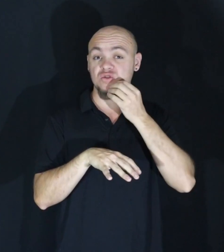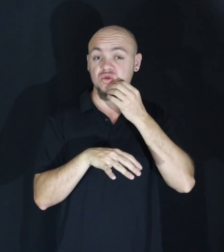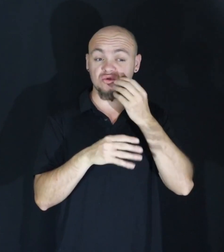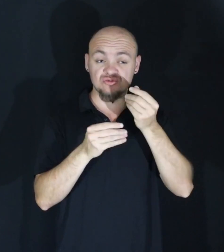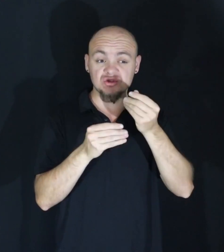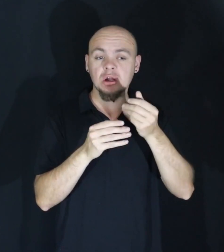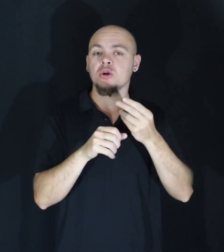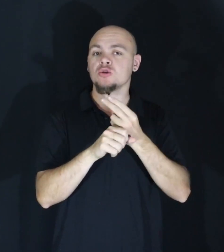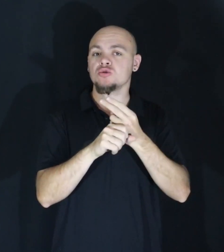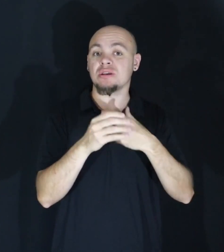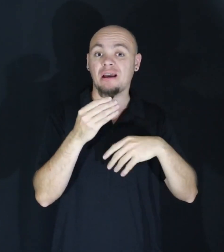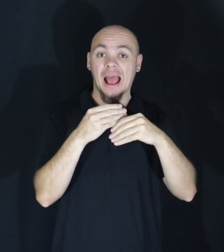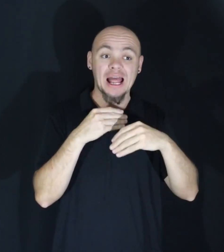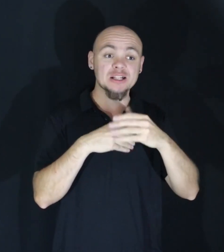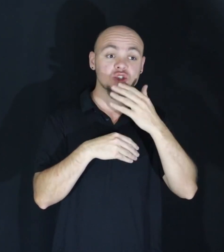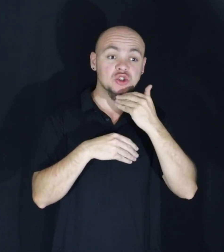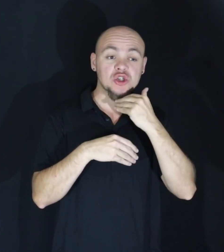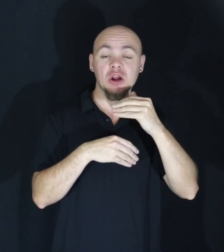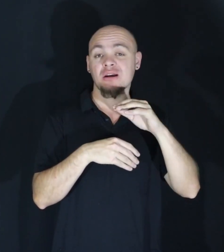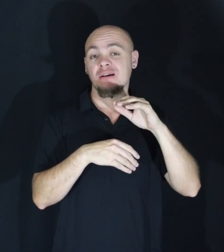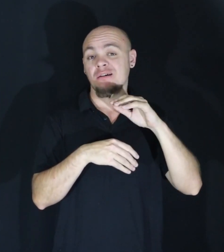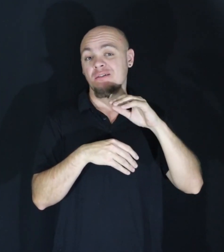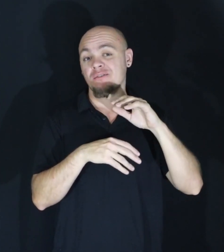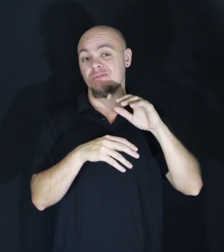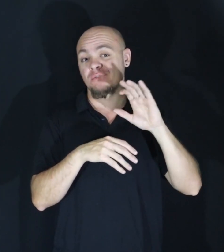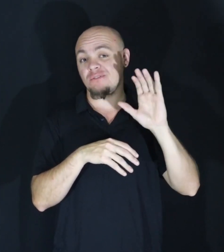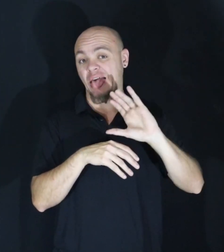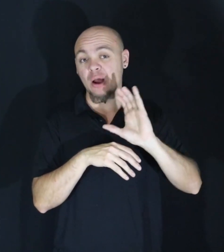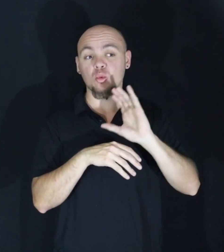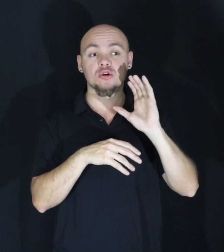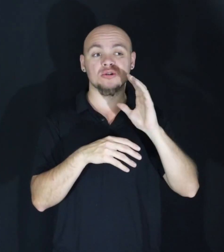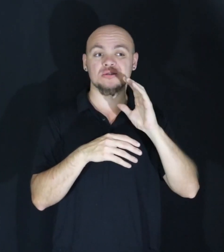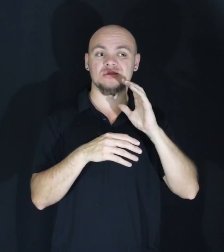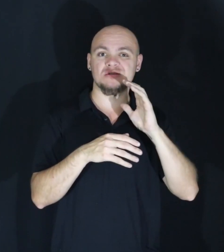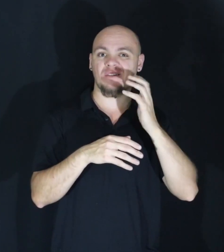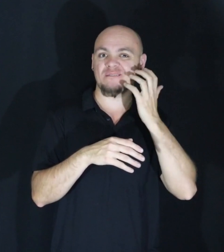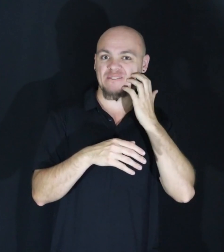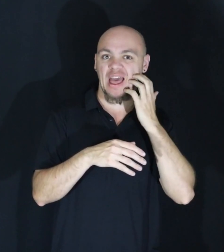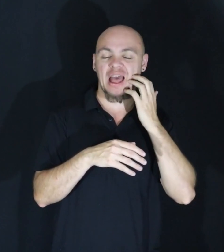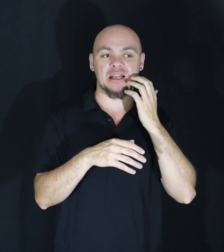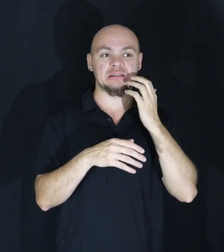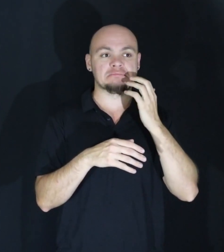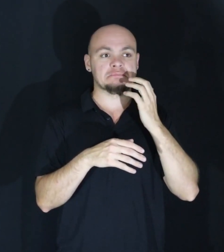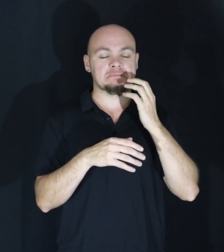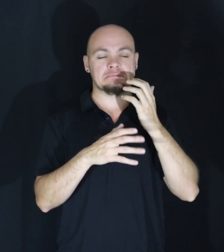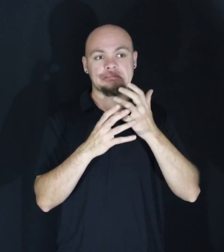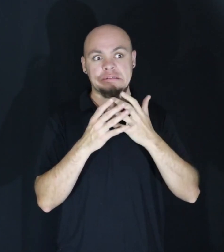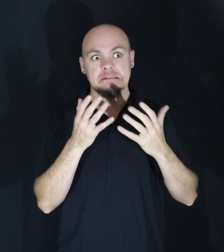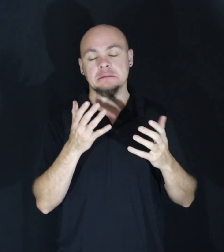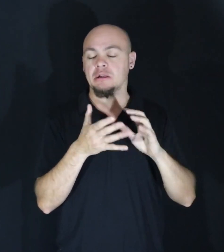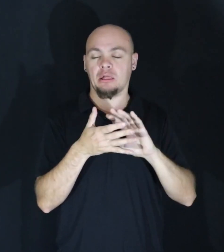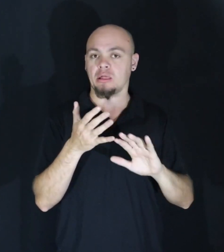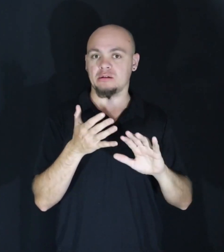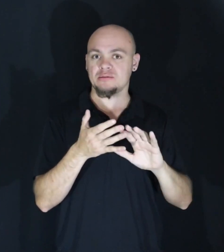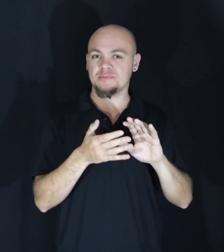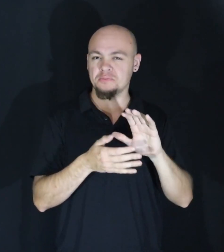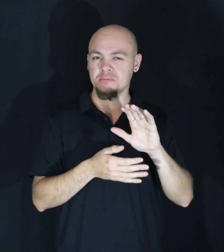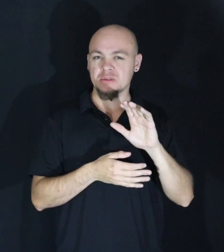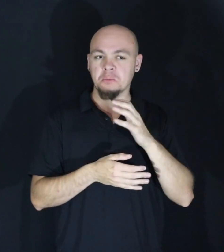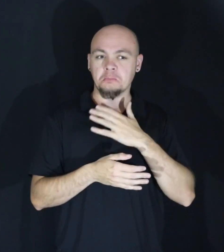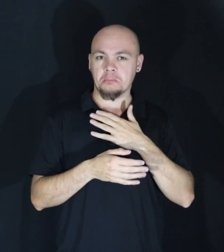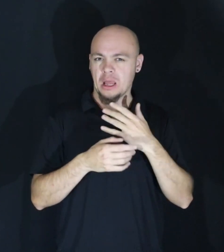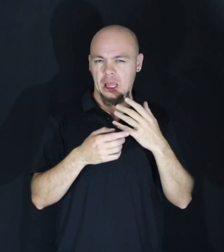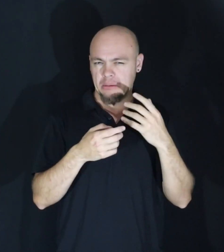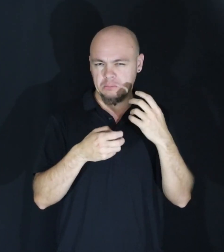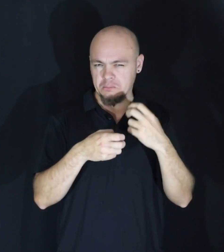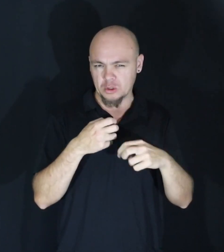lots of added sugar, flour, fat, salt, artificial flavors, and so on. Back to my garbage quandary.